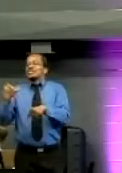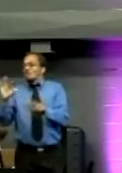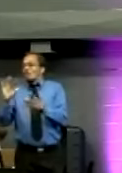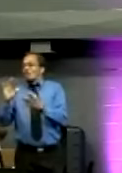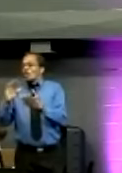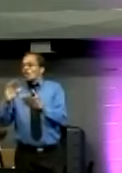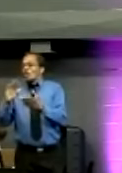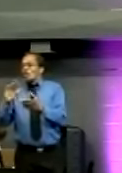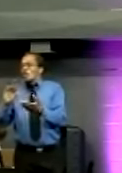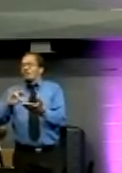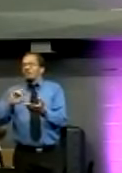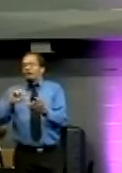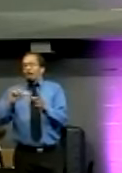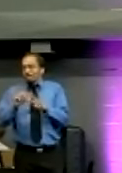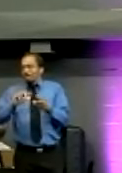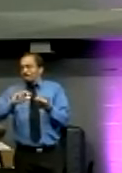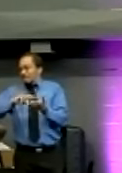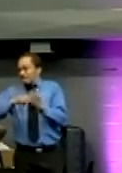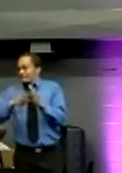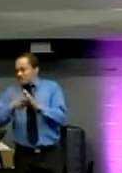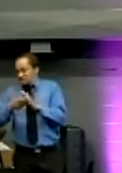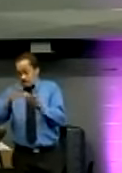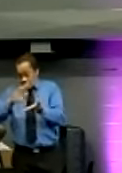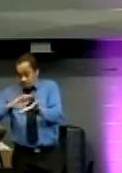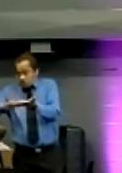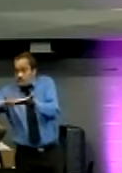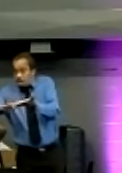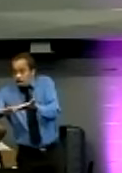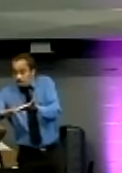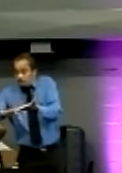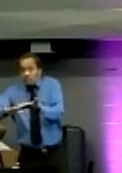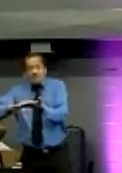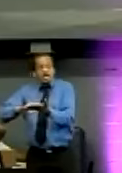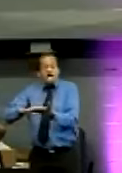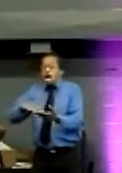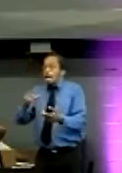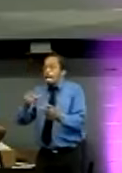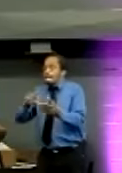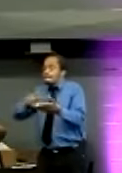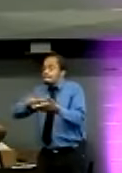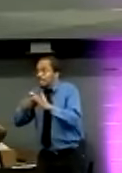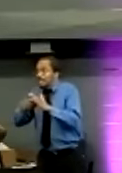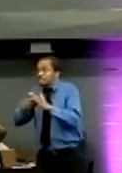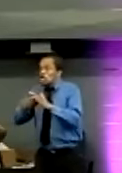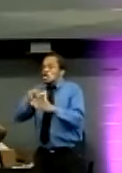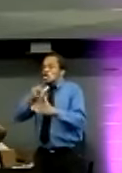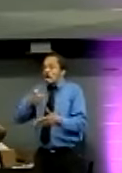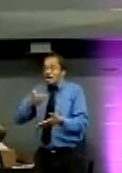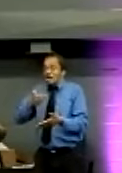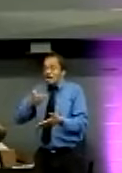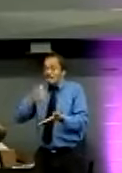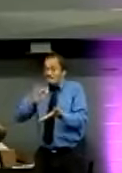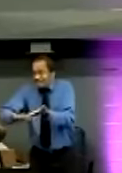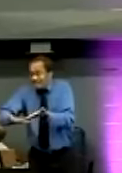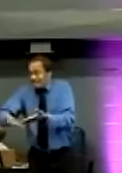It is due to a lack of forgiveness that Cain killed Abel. It is due to a lack of forgiveness that